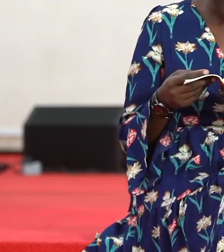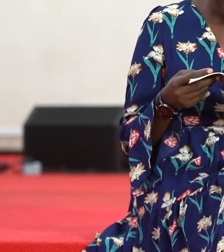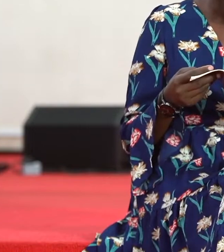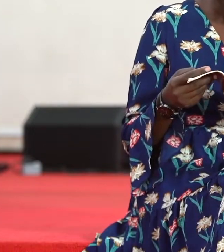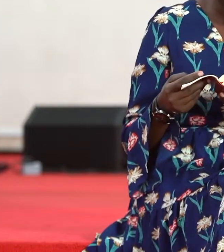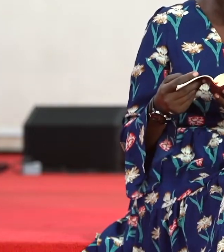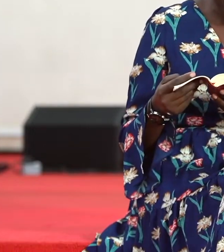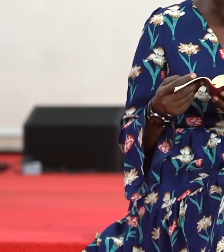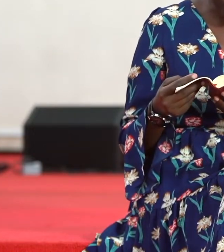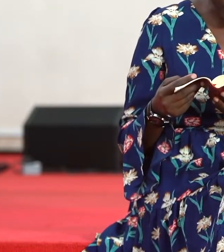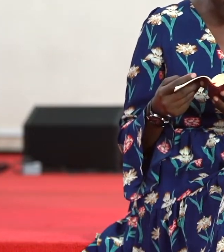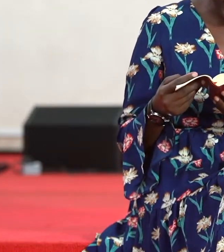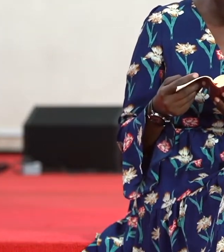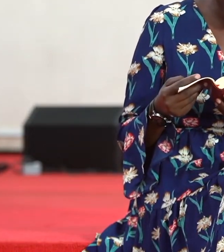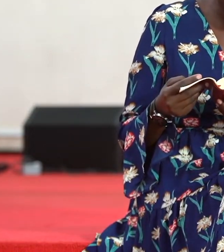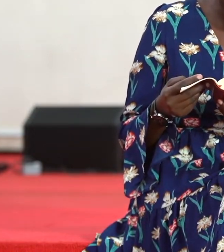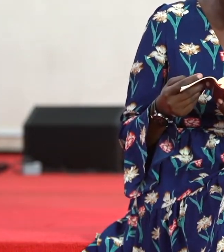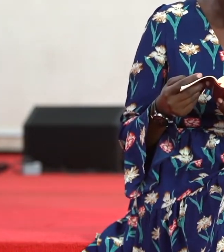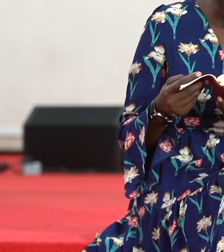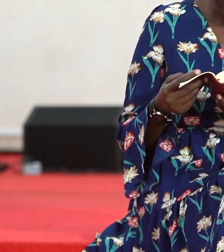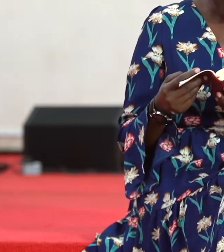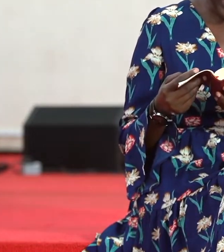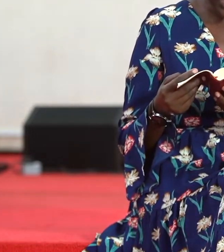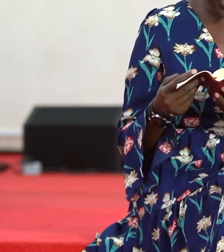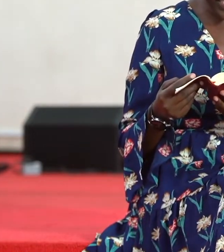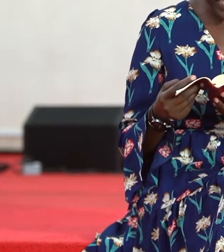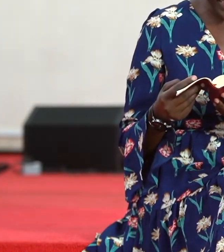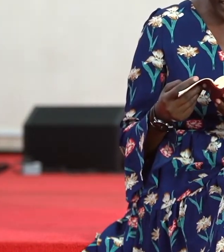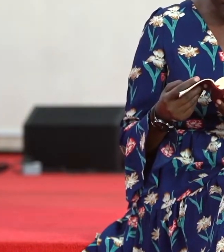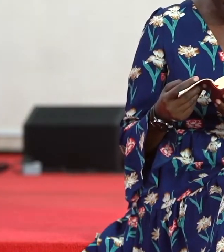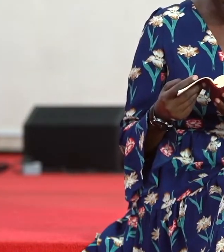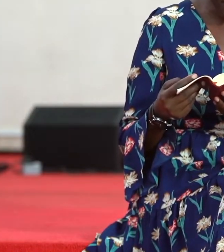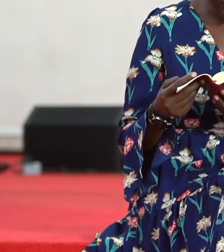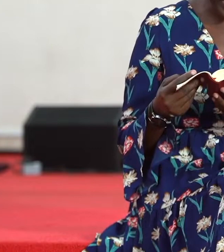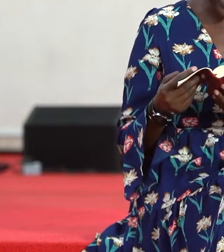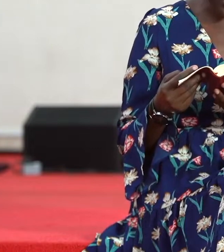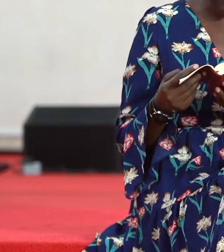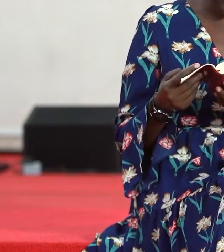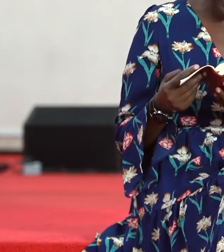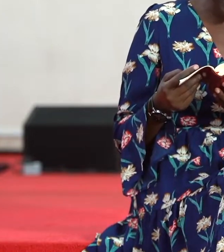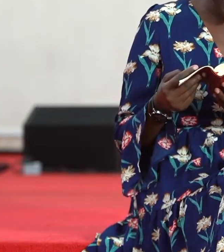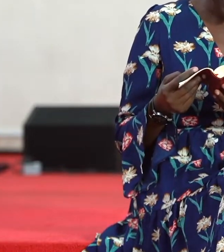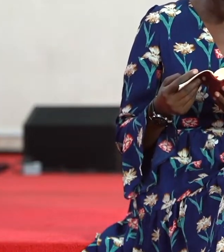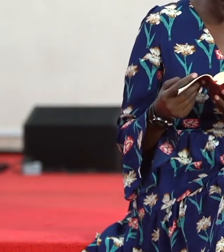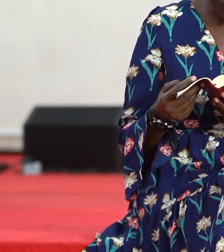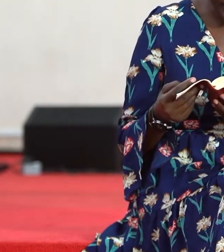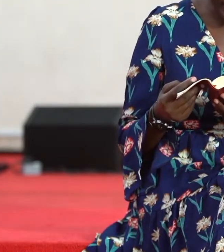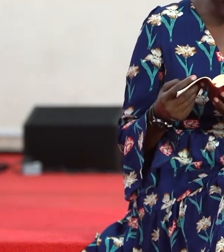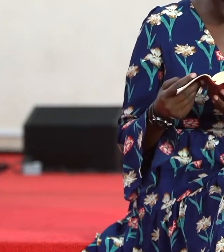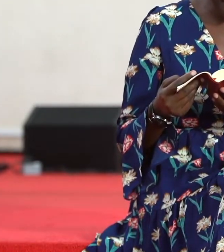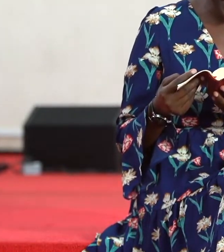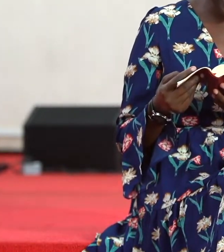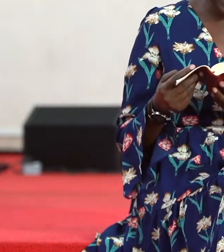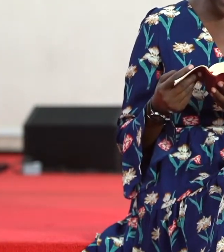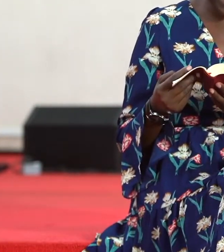4. Let's read verse 4. Verse 4 says, "For he chose us in him before the creation of the world to be holy